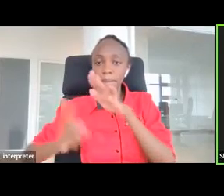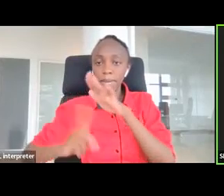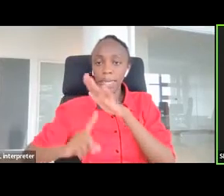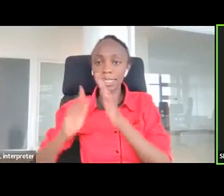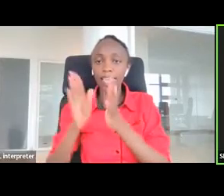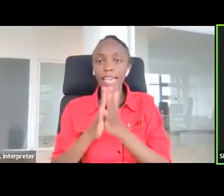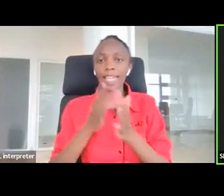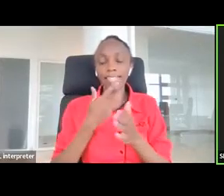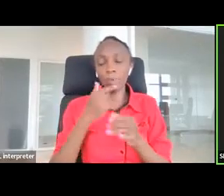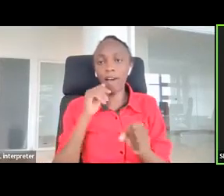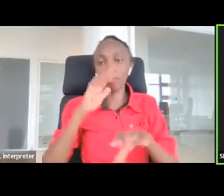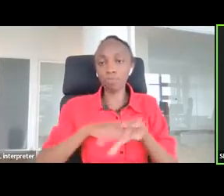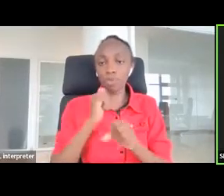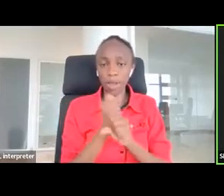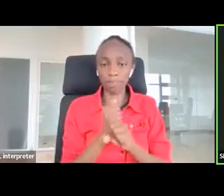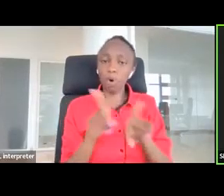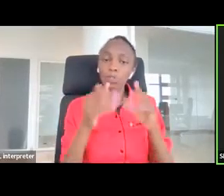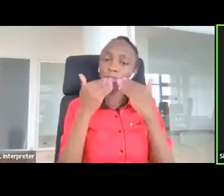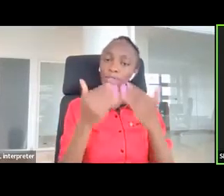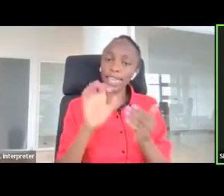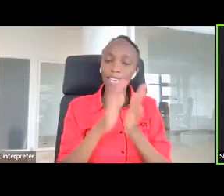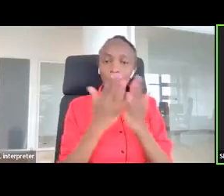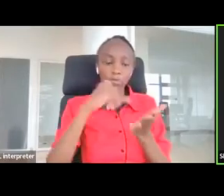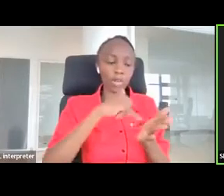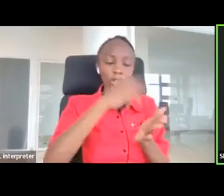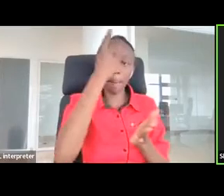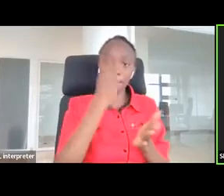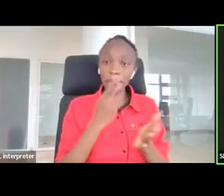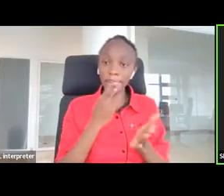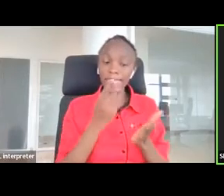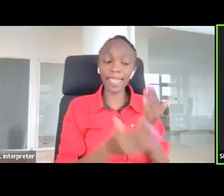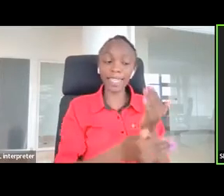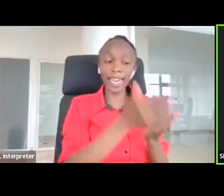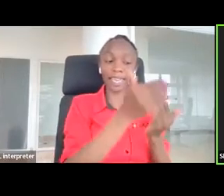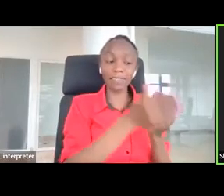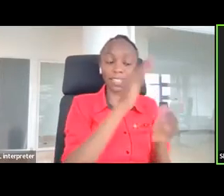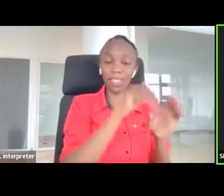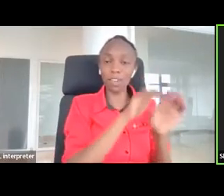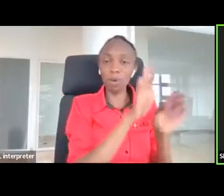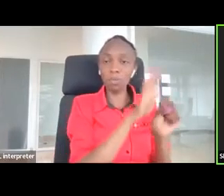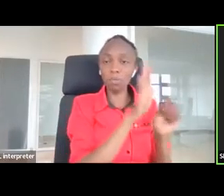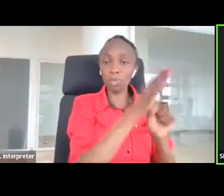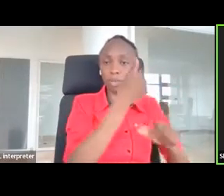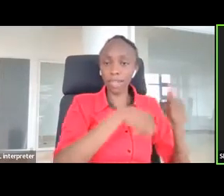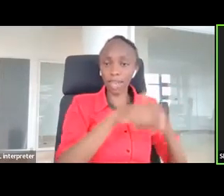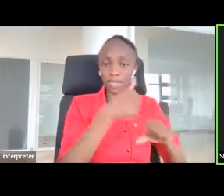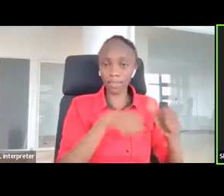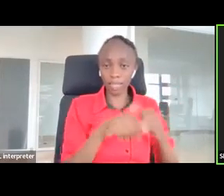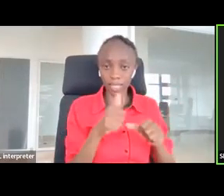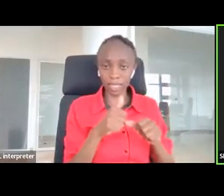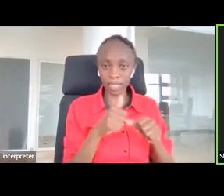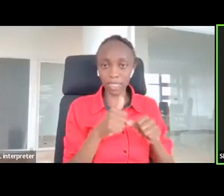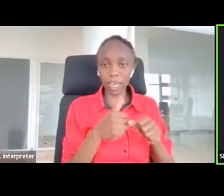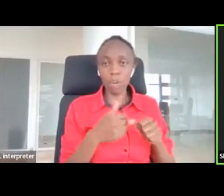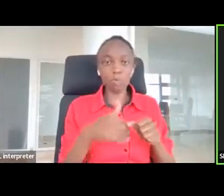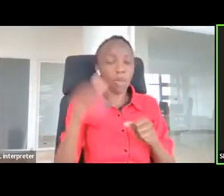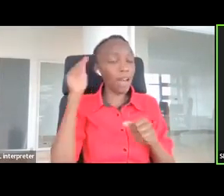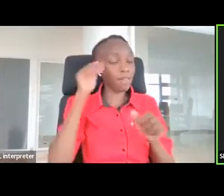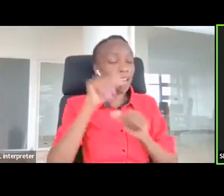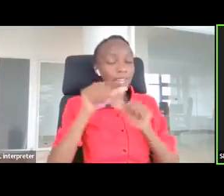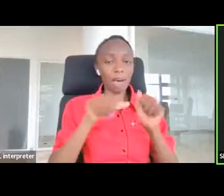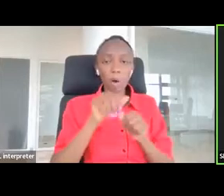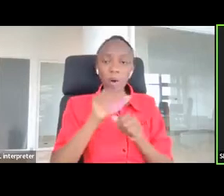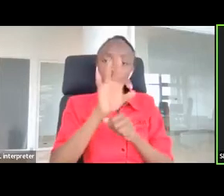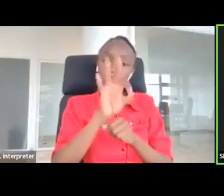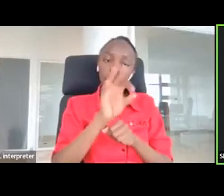eKitabu for including parents, caregivers in most of the activities. We have had the Family of the Year Awards, we